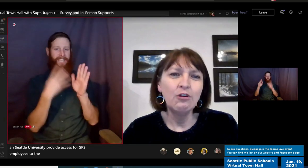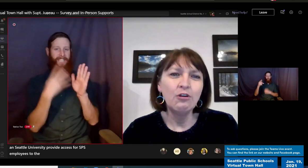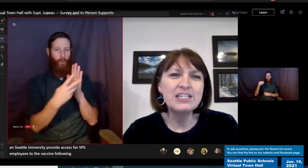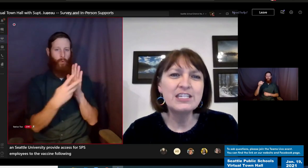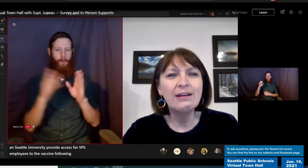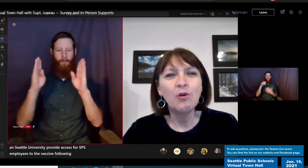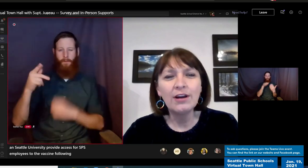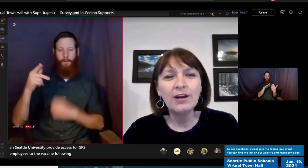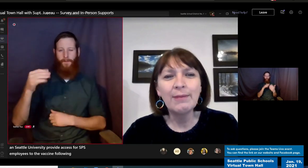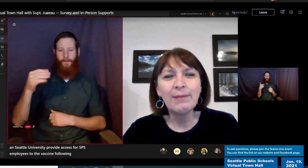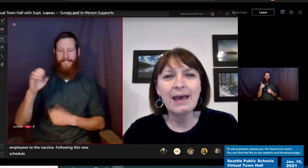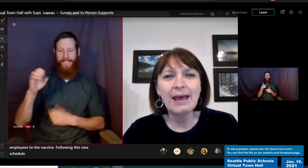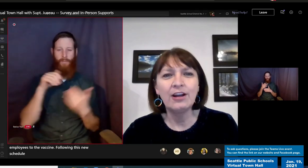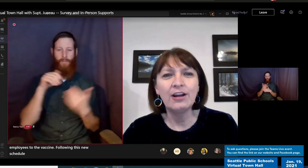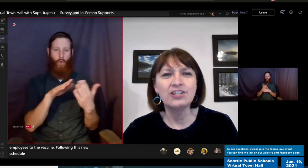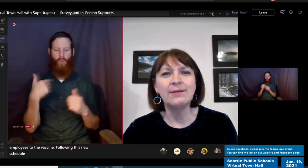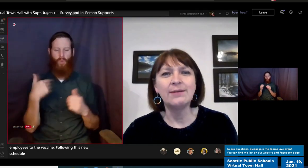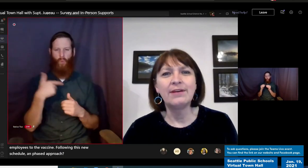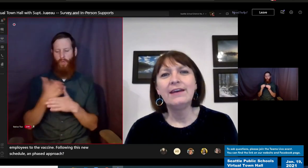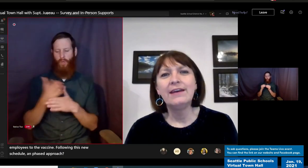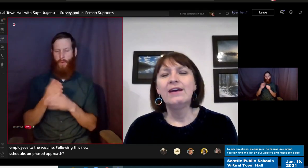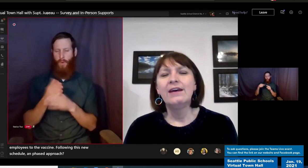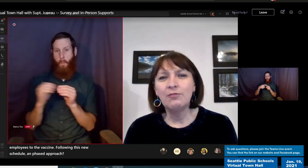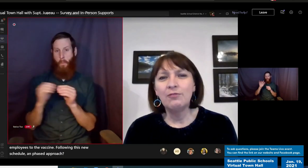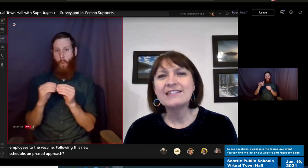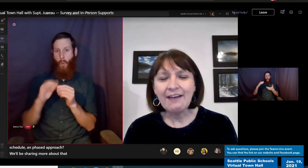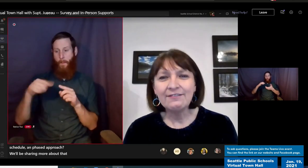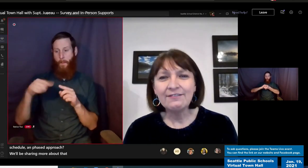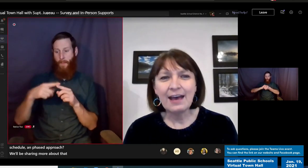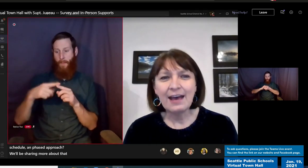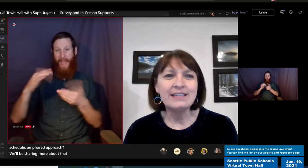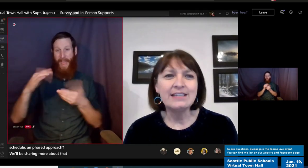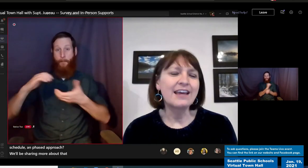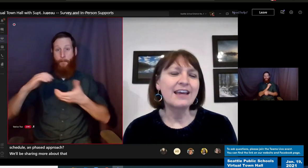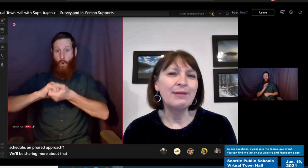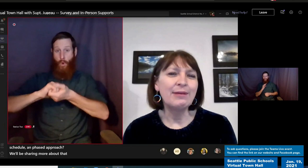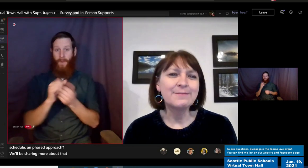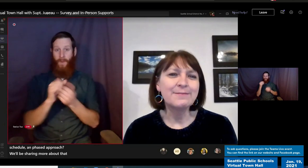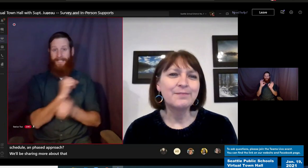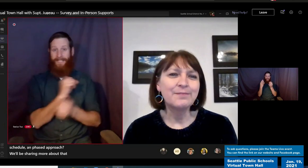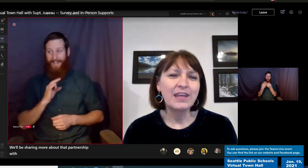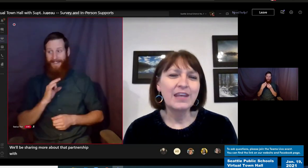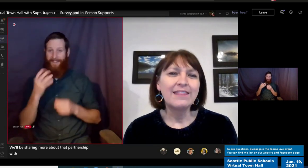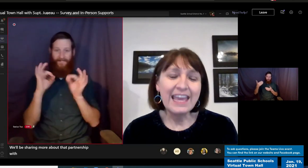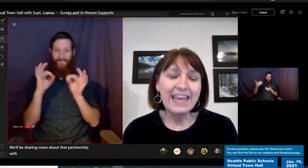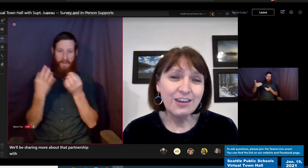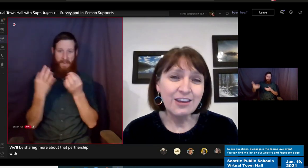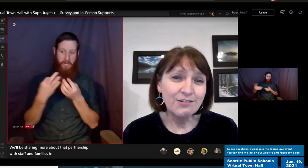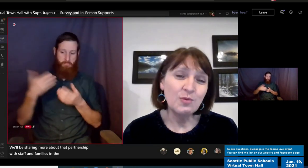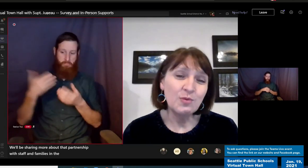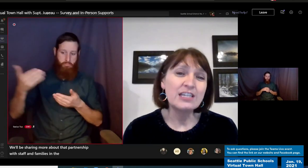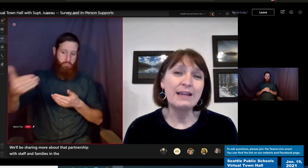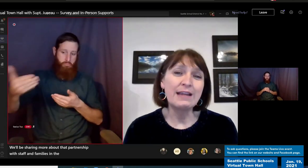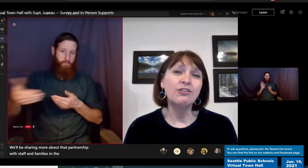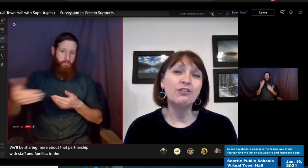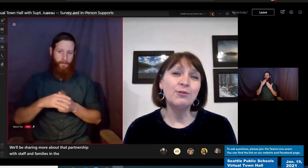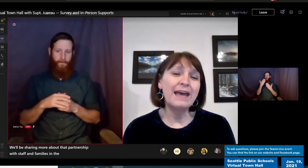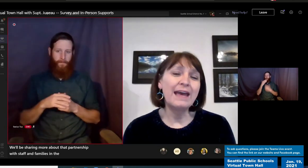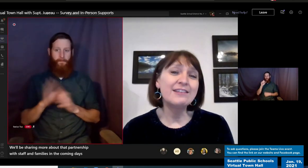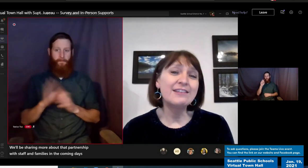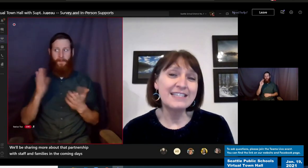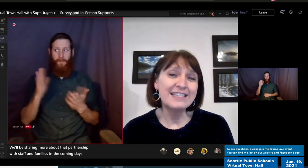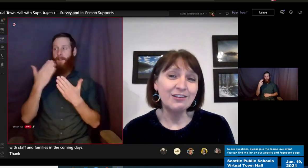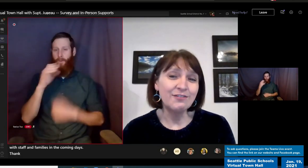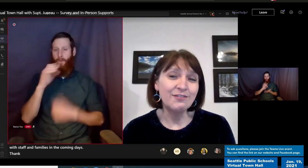be sharing more about that partnership with staff and families in the coming days. Thank you to Swedish Medical Group and to